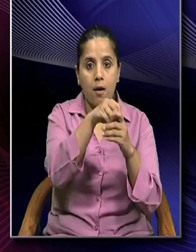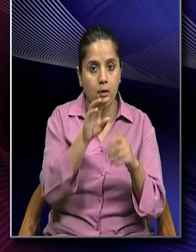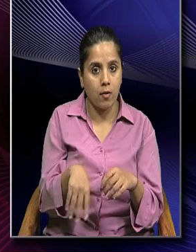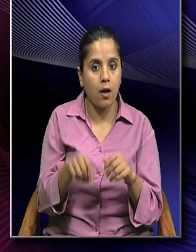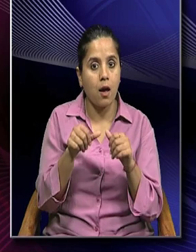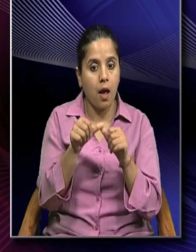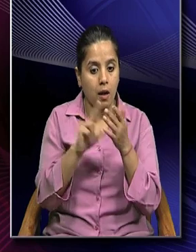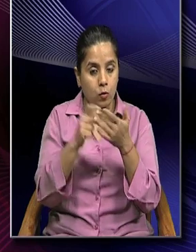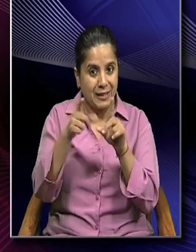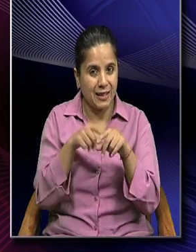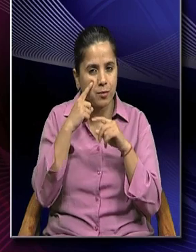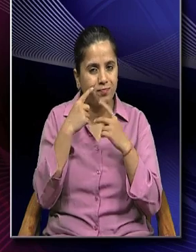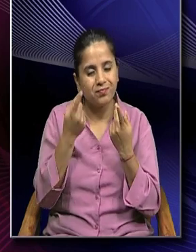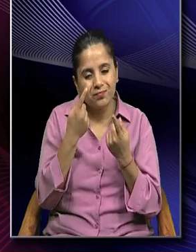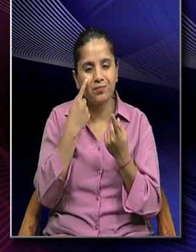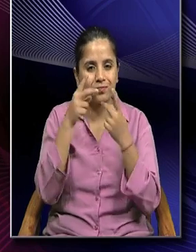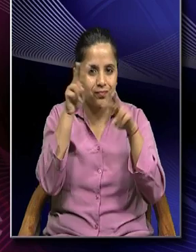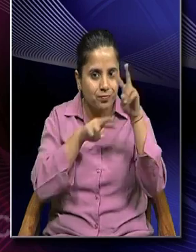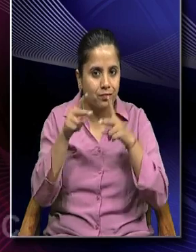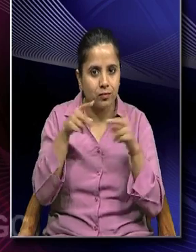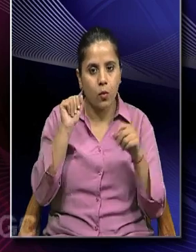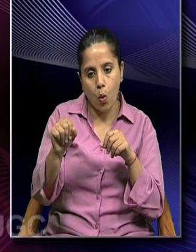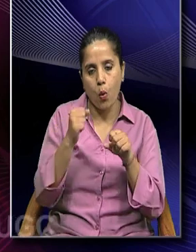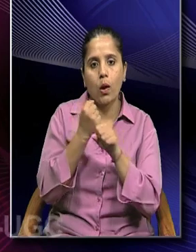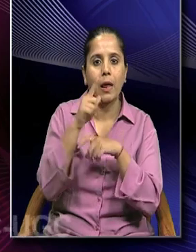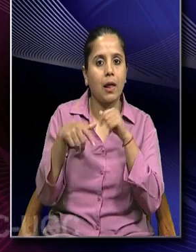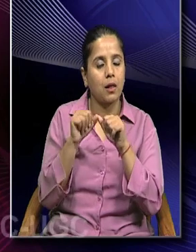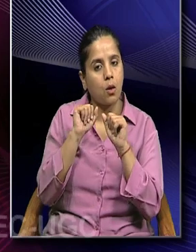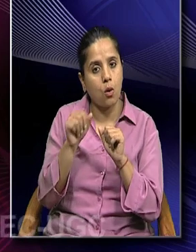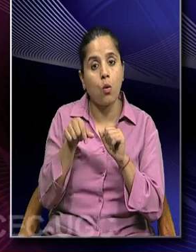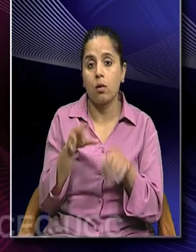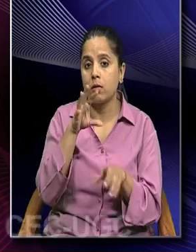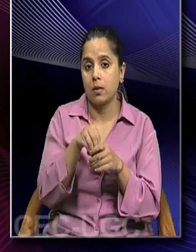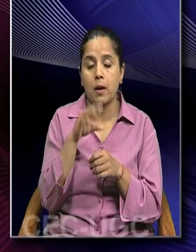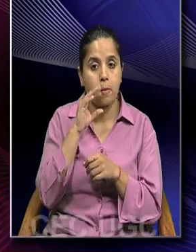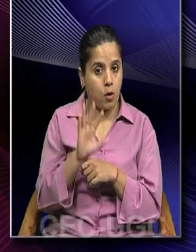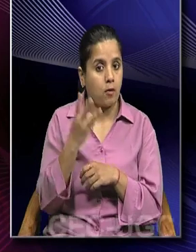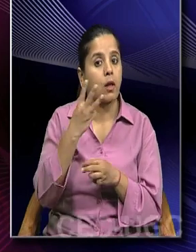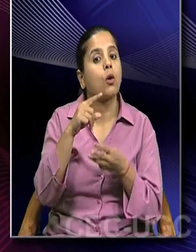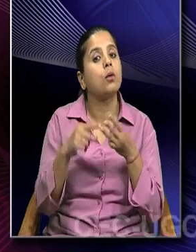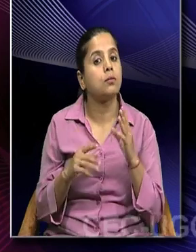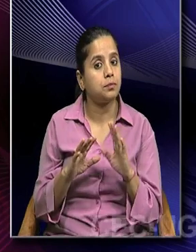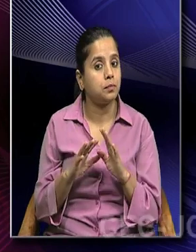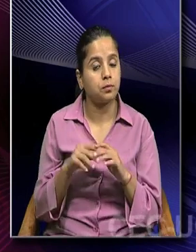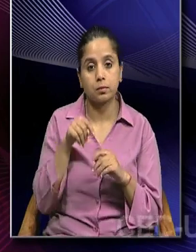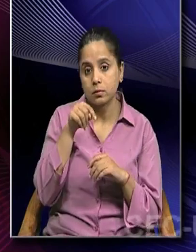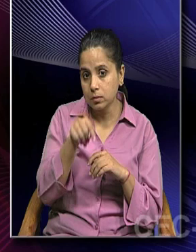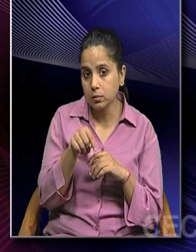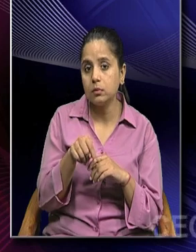analytical framework or analytical model of Gita, they contribute significantly. They are very